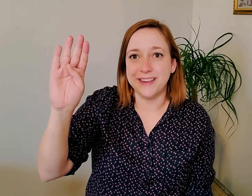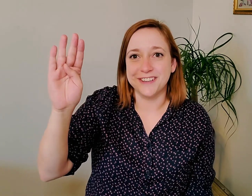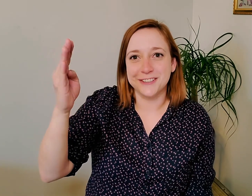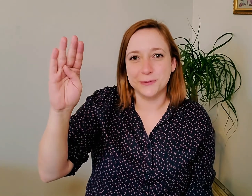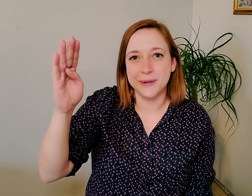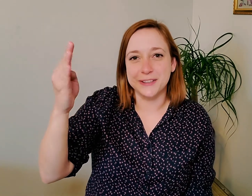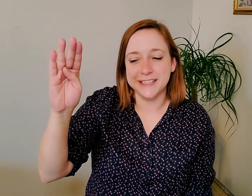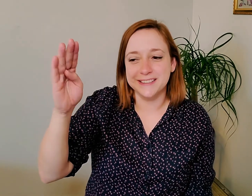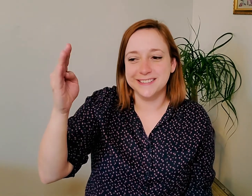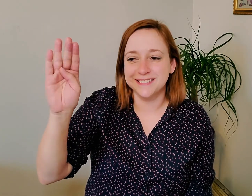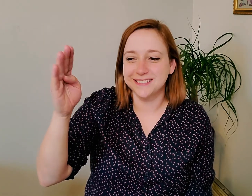it, wiggle it.